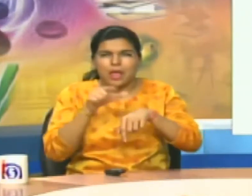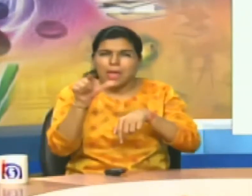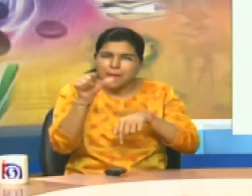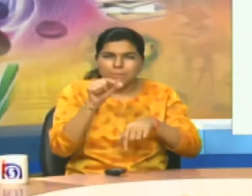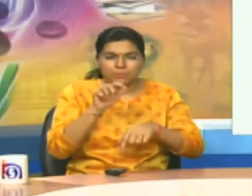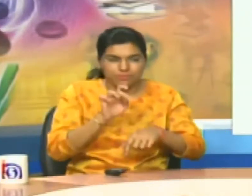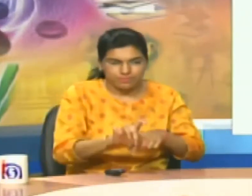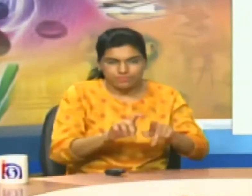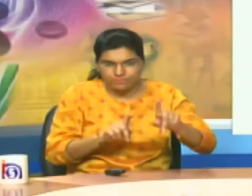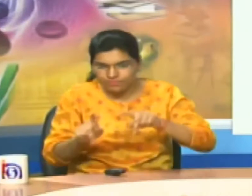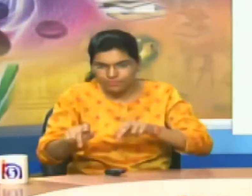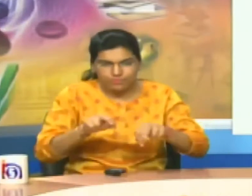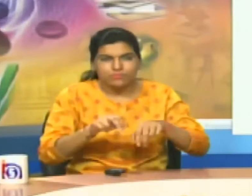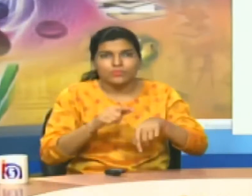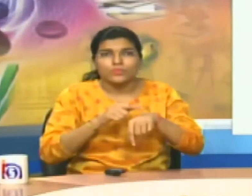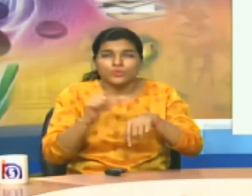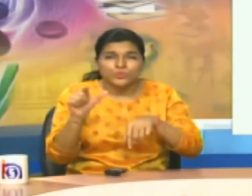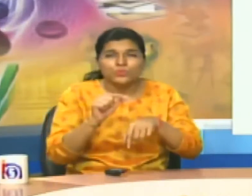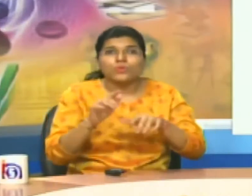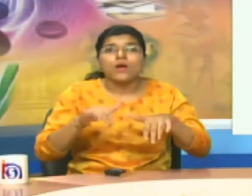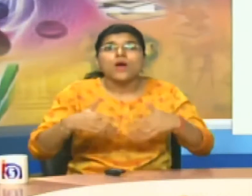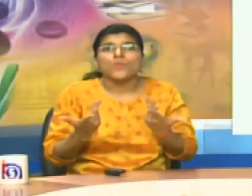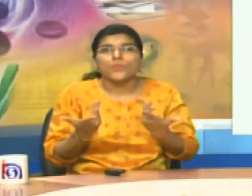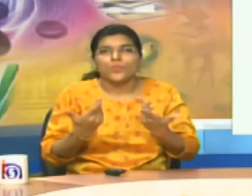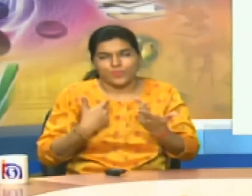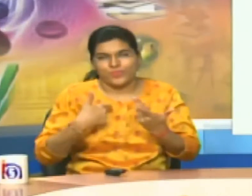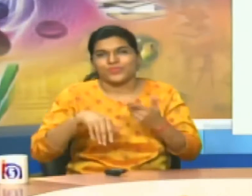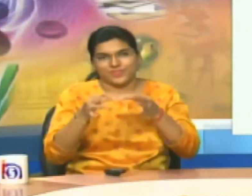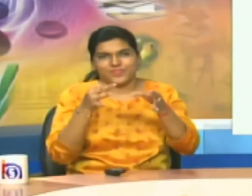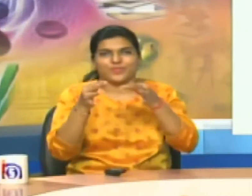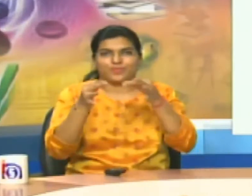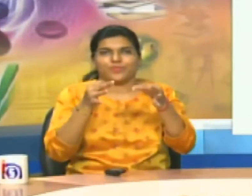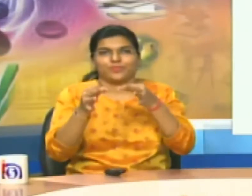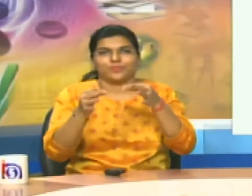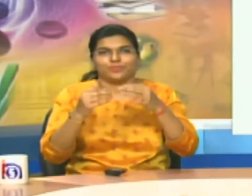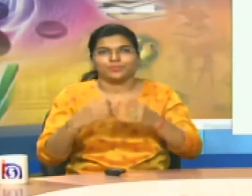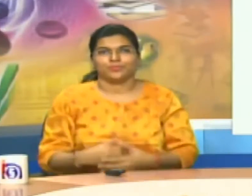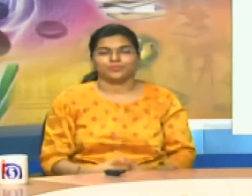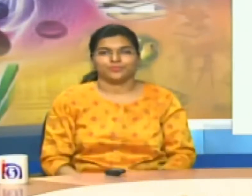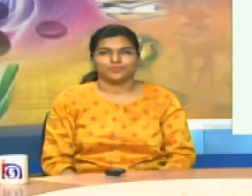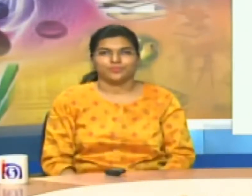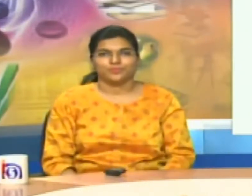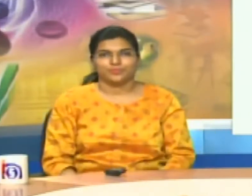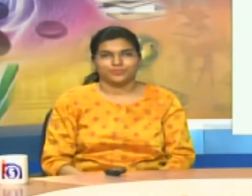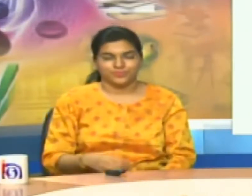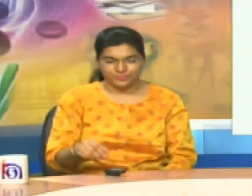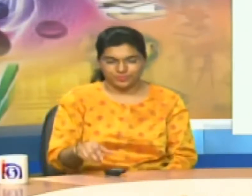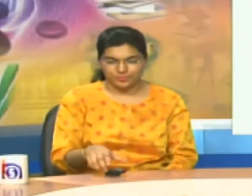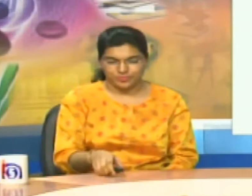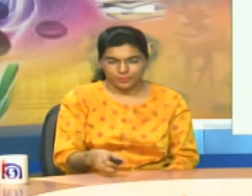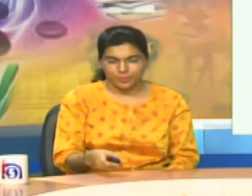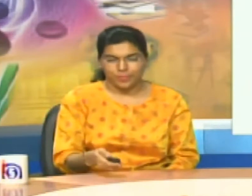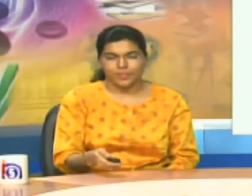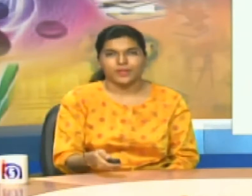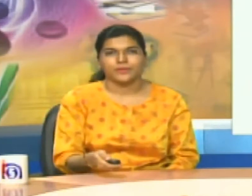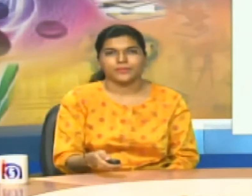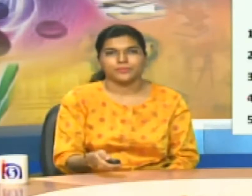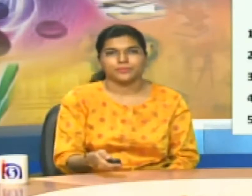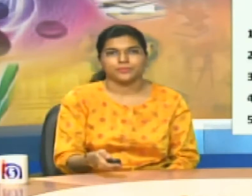In the keyboard, there are some shortcut methods, how the shortcuts are used, that will also be explained.